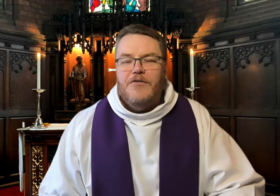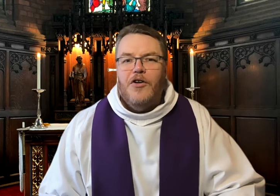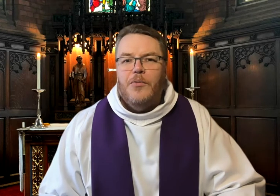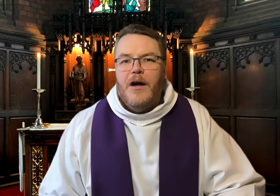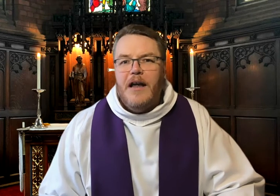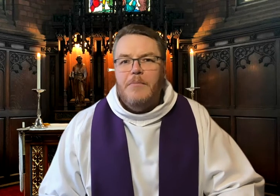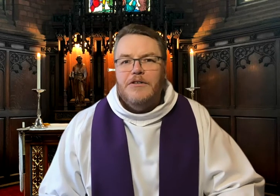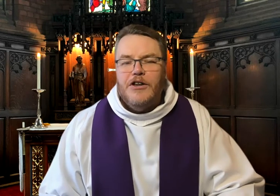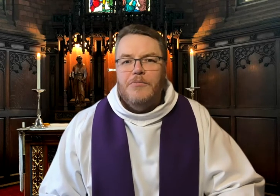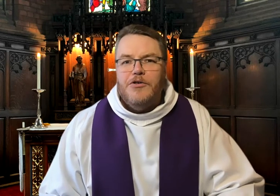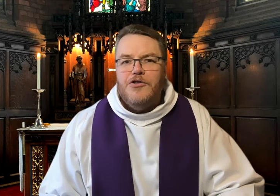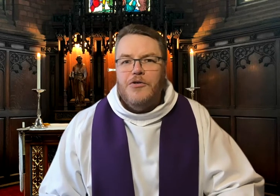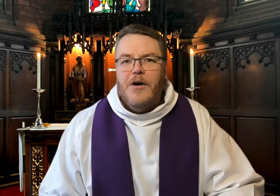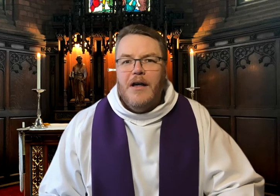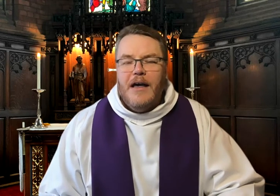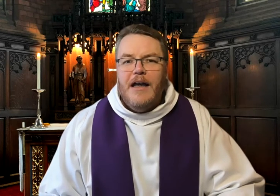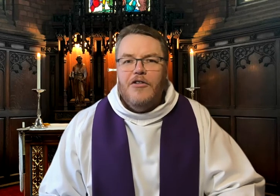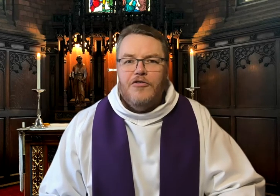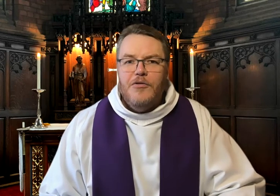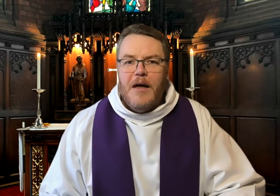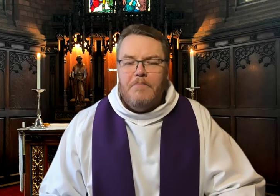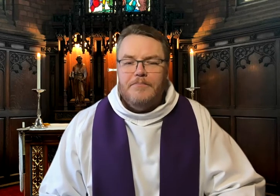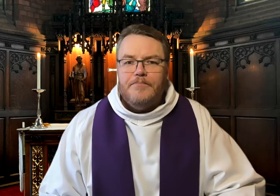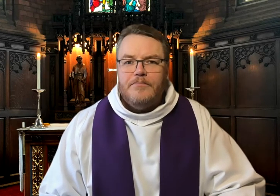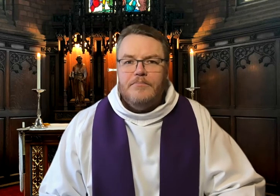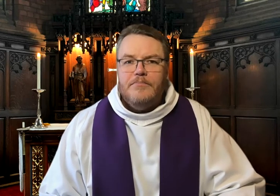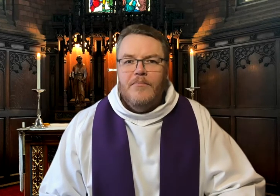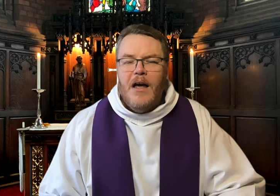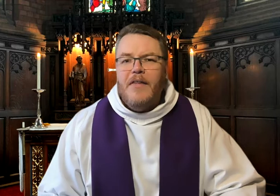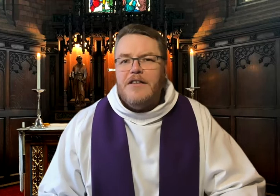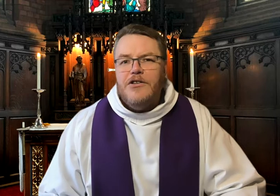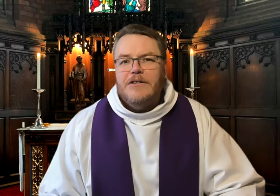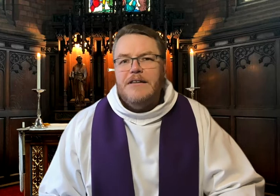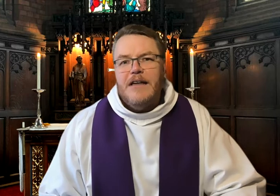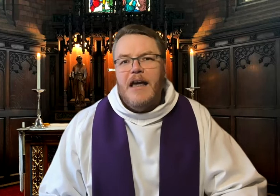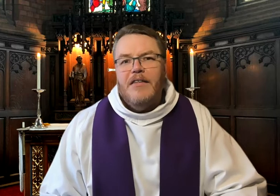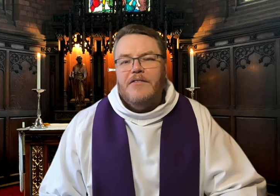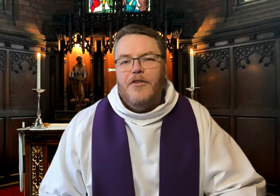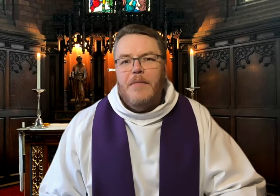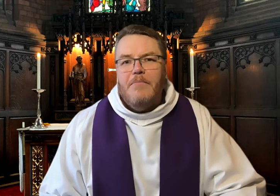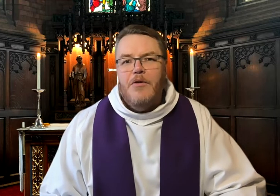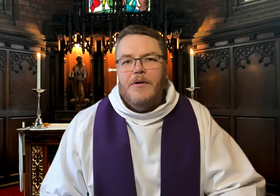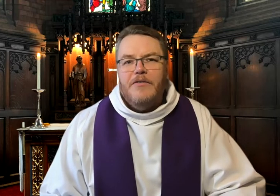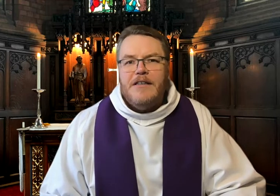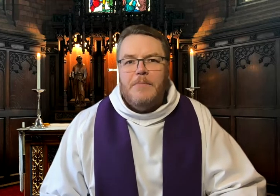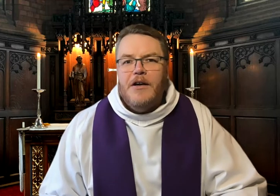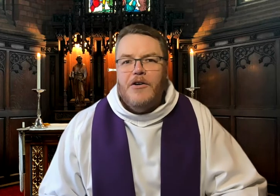God were enabled to come true in and through them. And that's not to say that from that moment of accepting God's